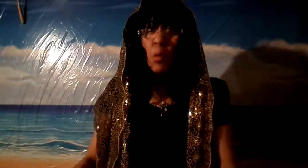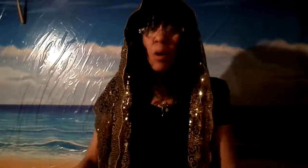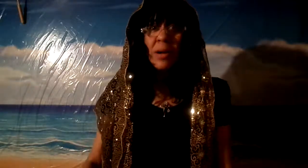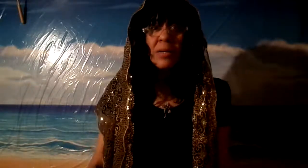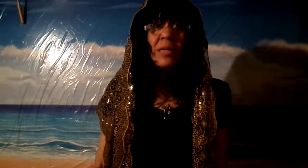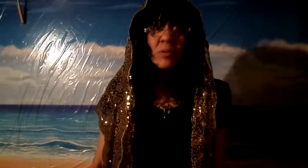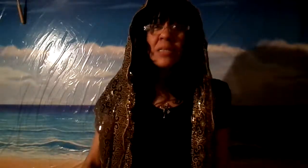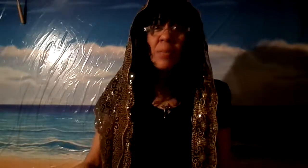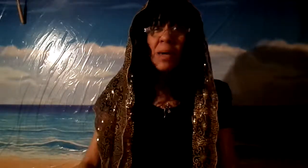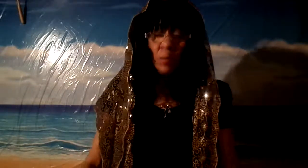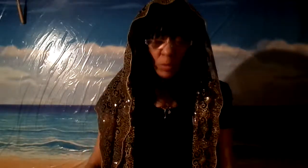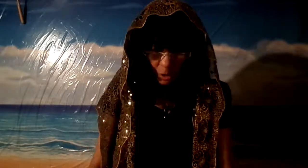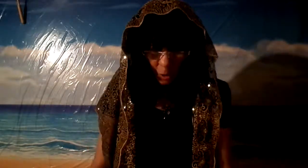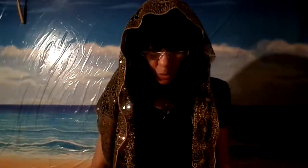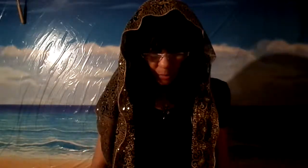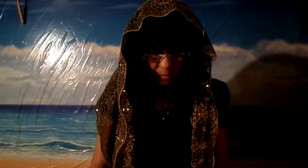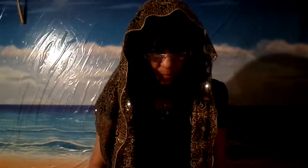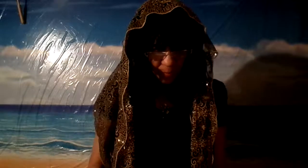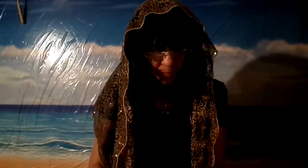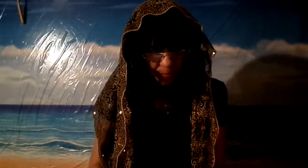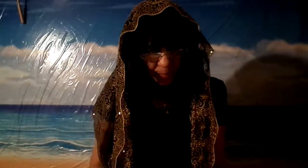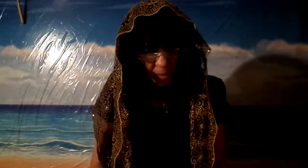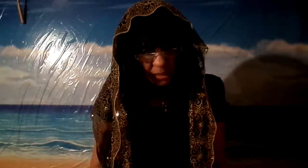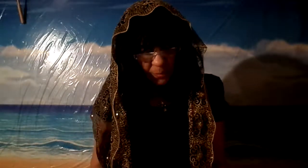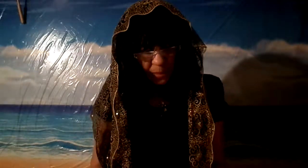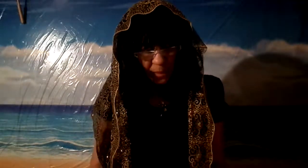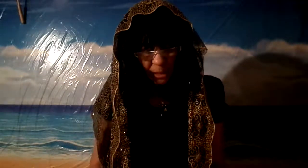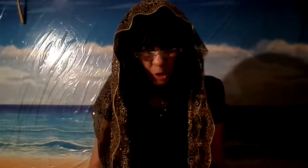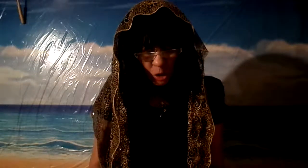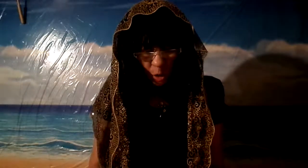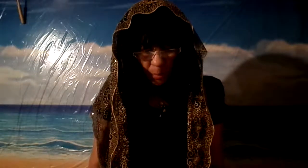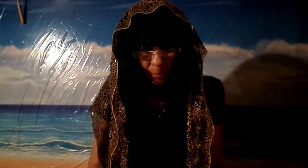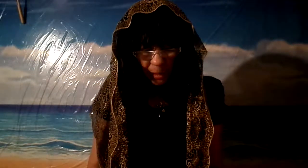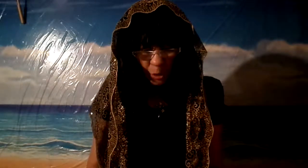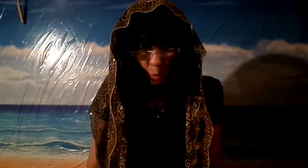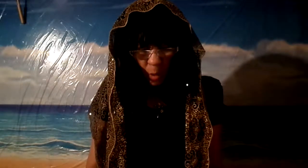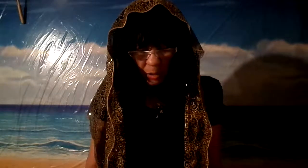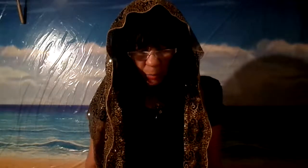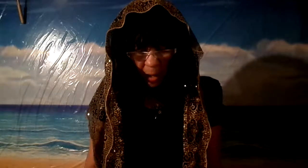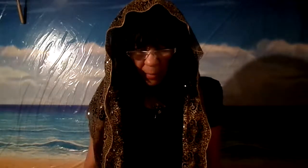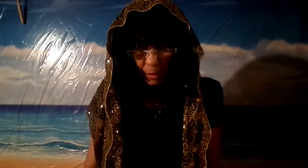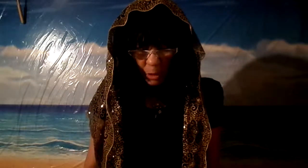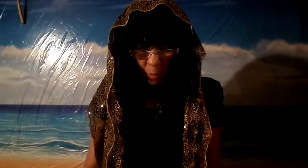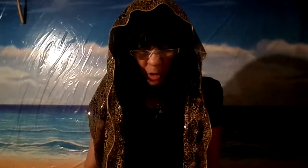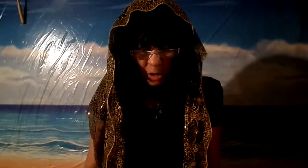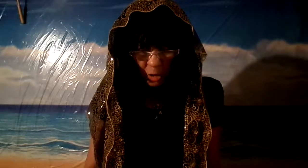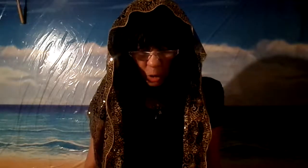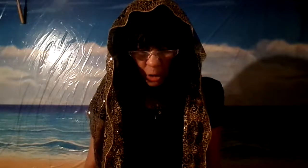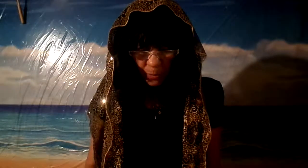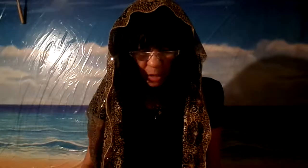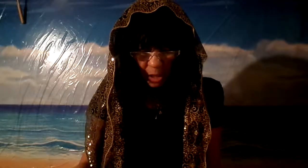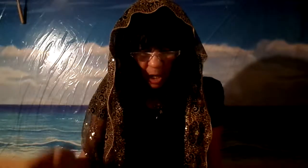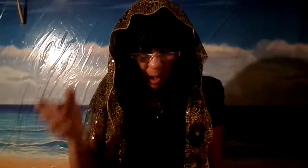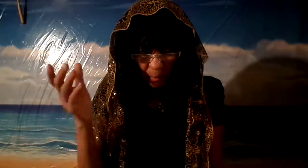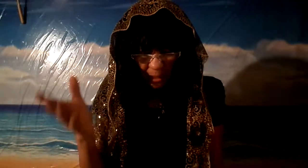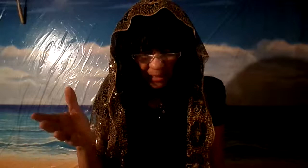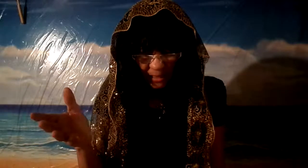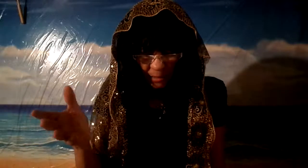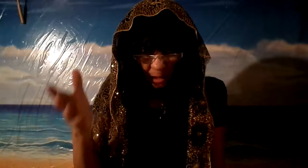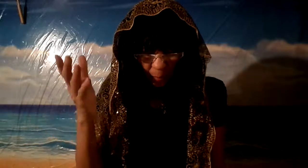more and read the Bible too. Speaking in tongue be to one private devotion to speech, blessing and pray